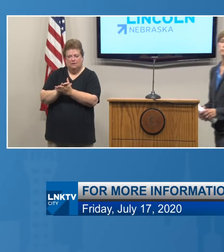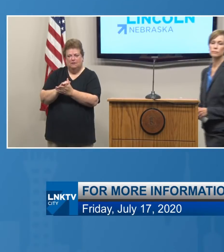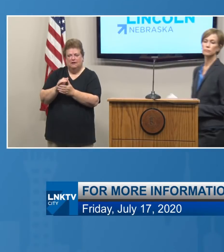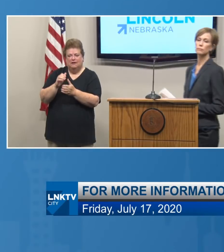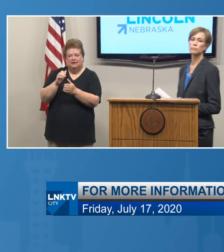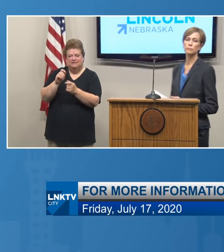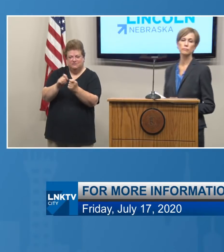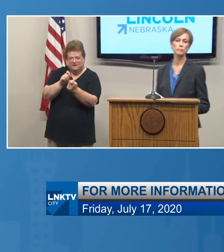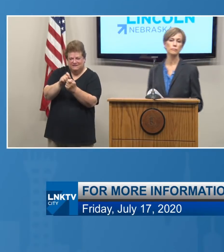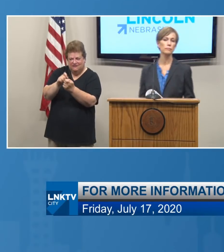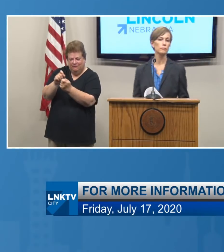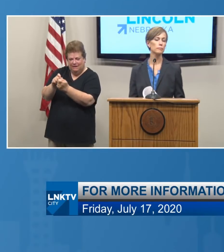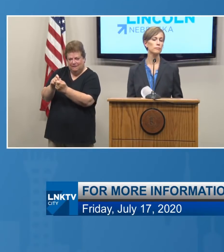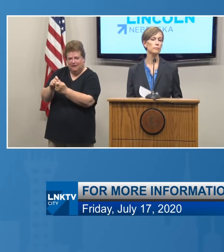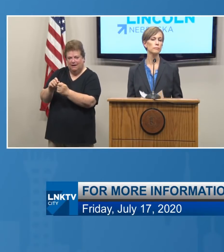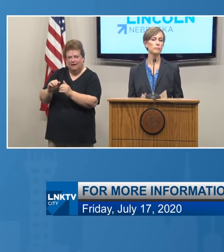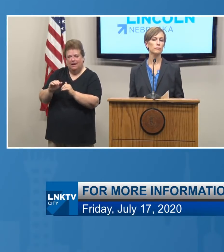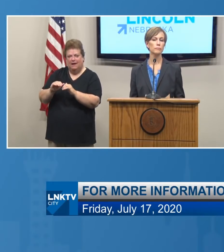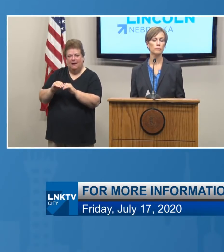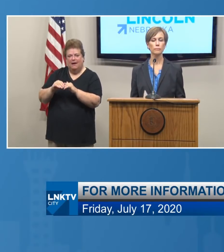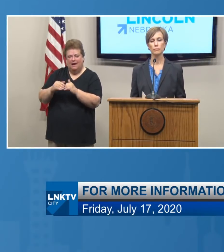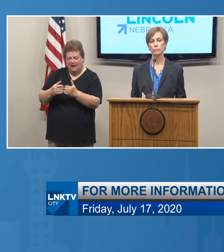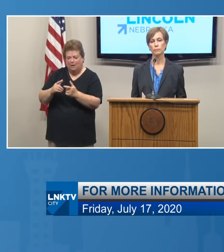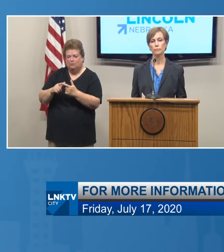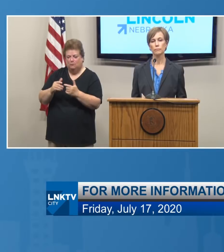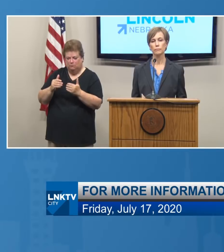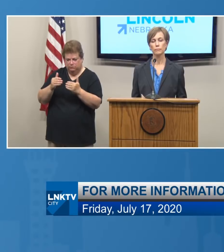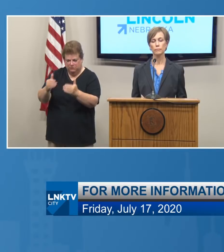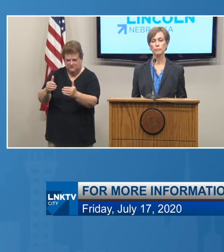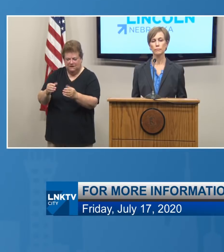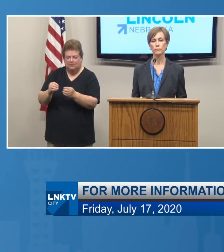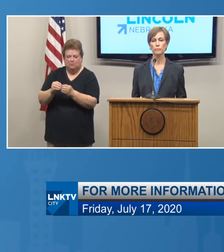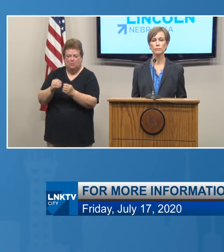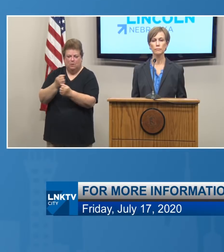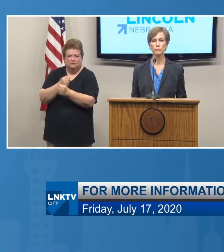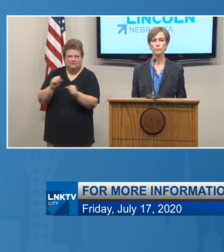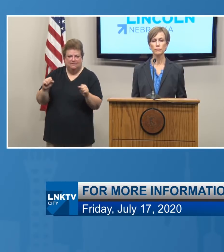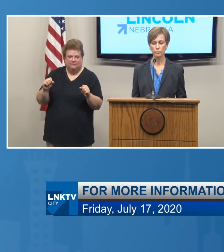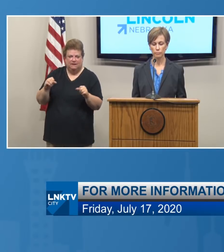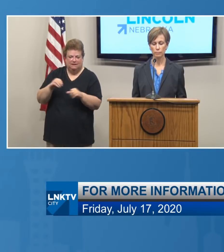specifically about how to best, most safely conduct school.